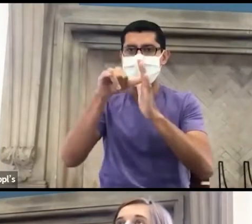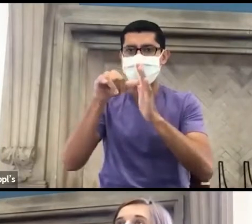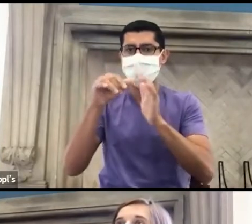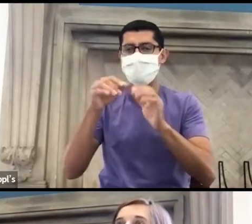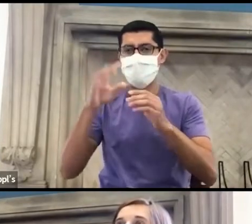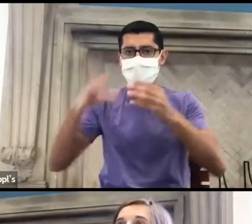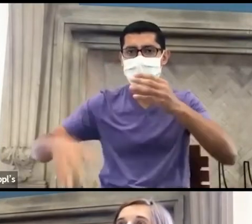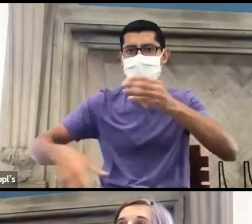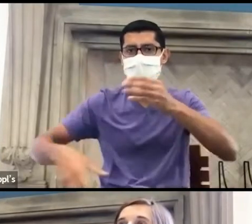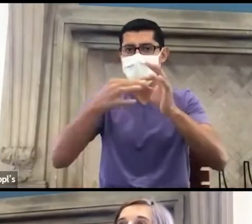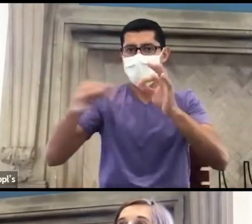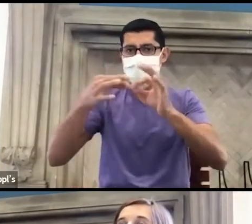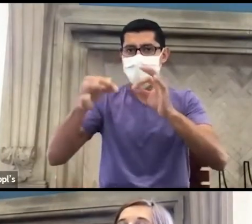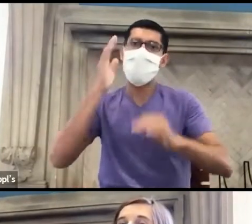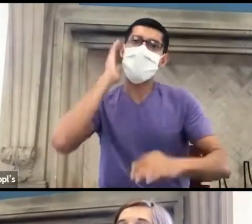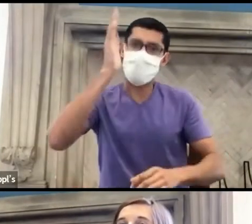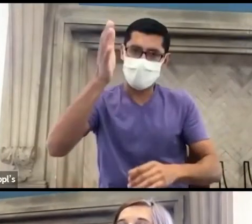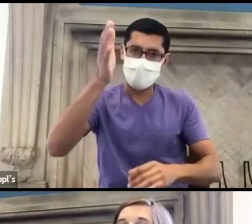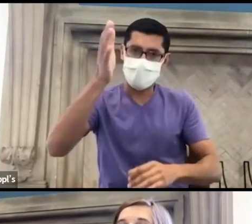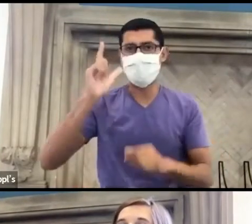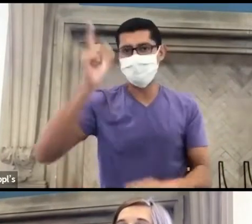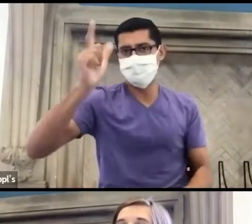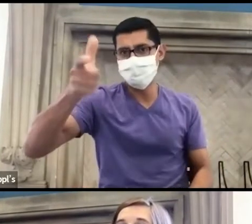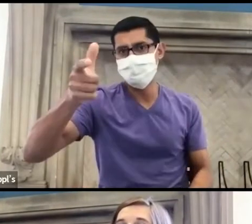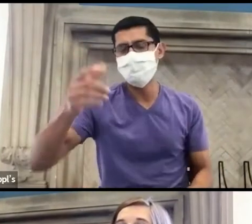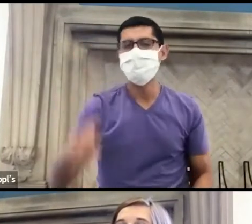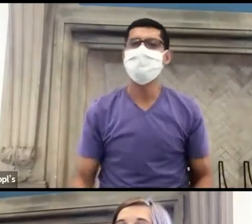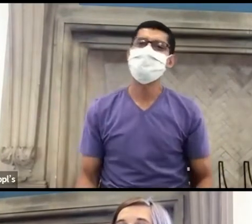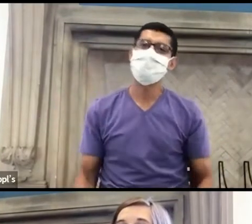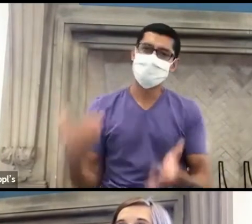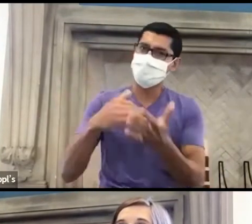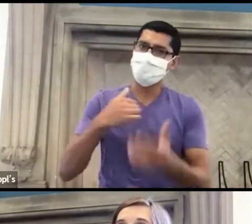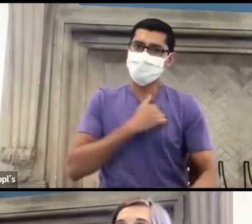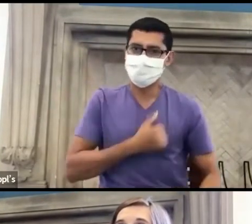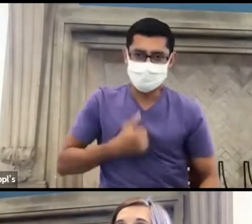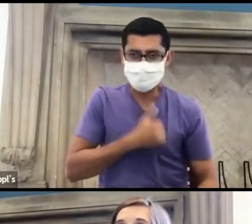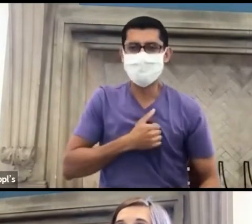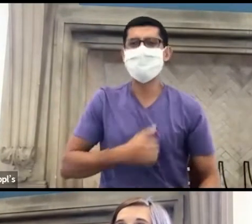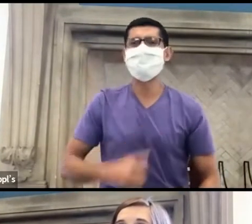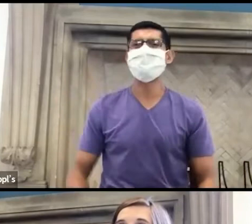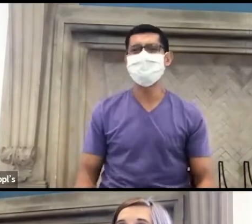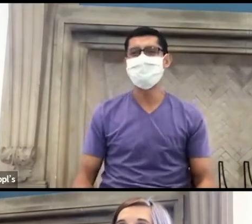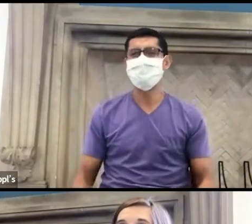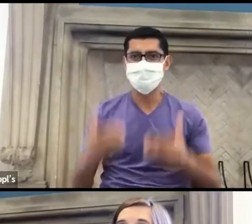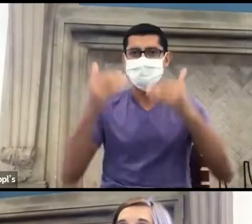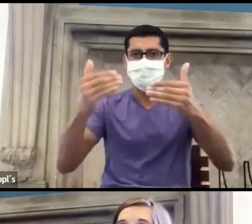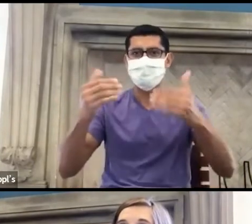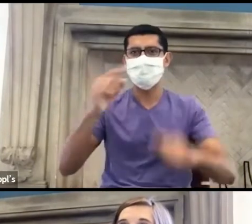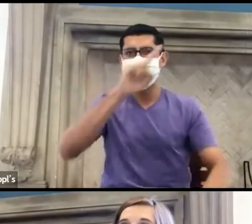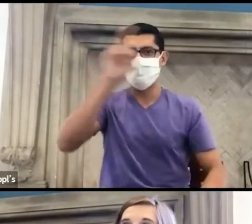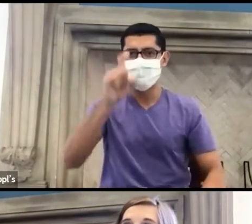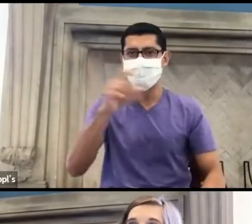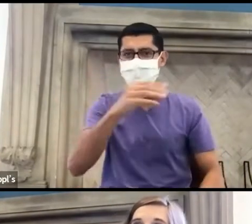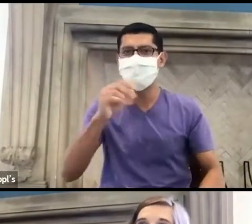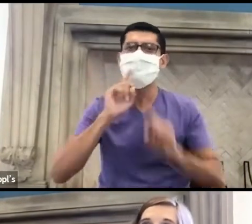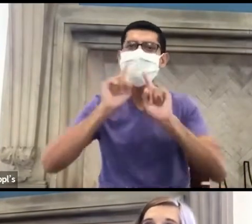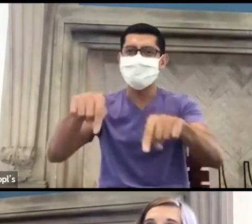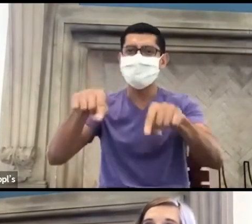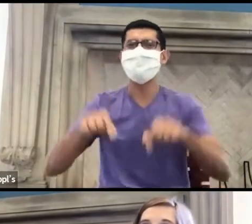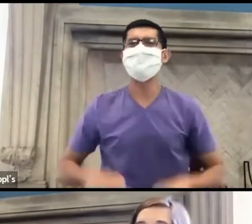So we are going to download or upload this to YouTube and add our captions to it. So right now